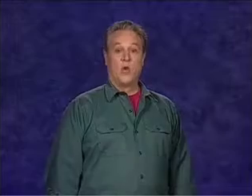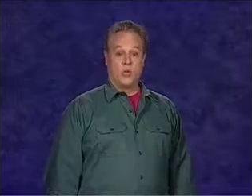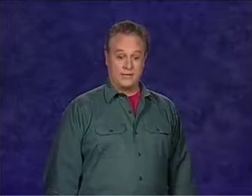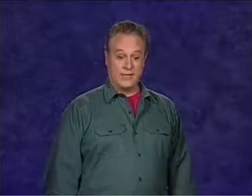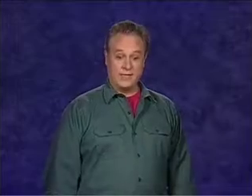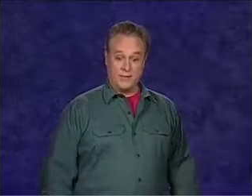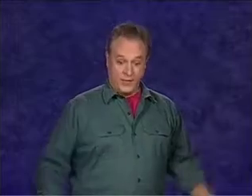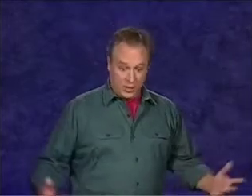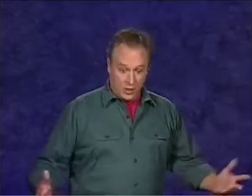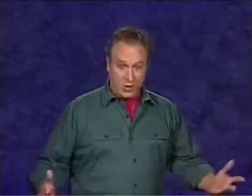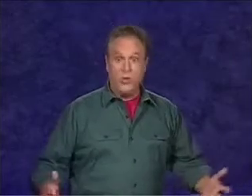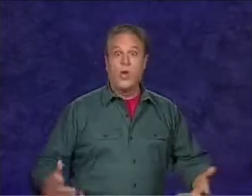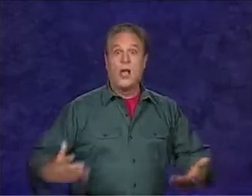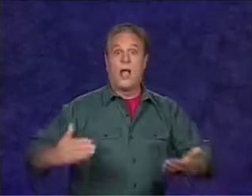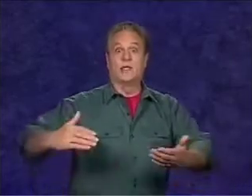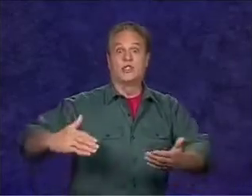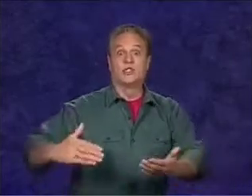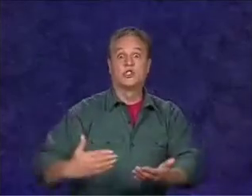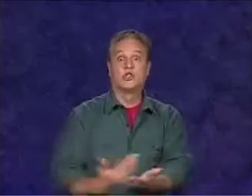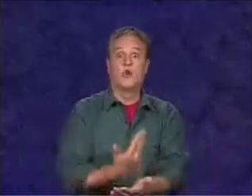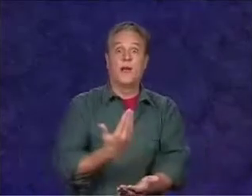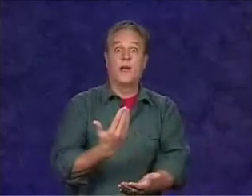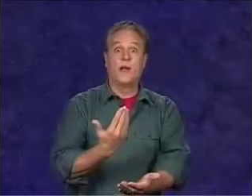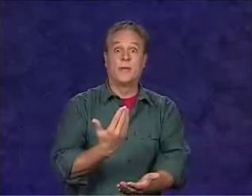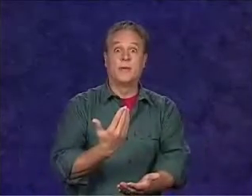We see something new and scoop it up.